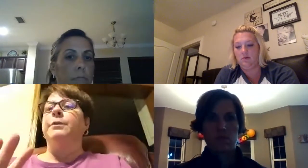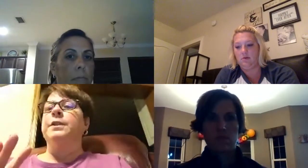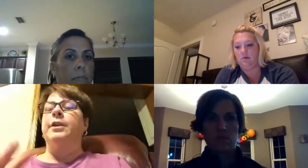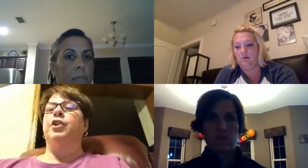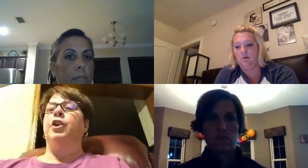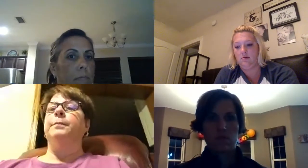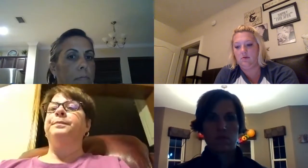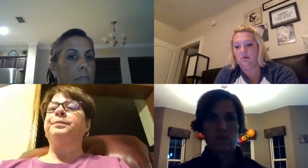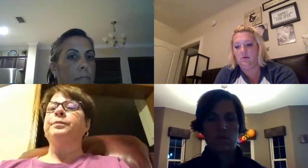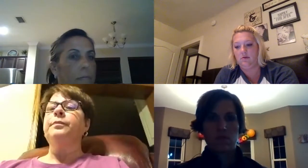not sure.